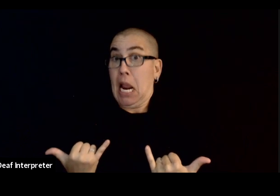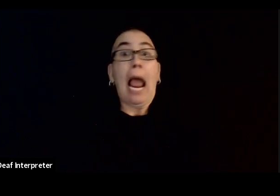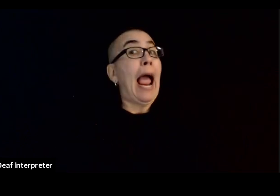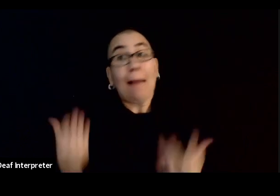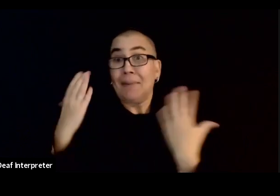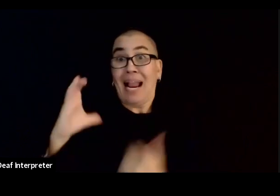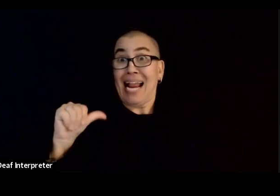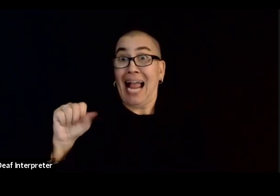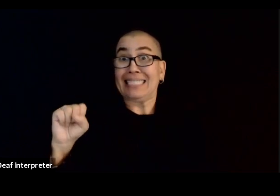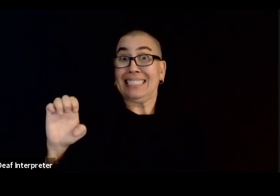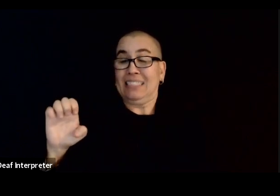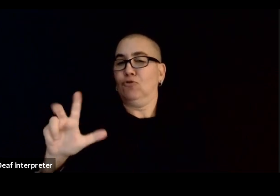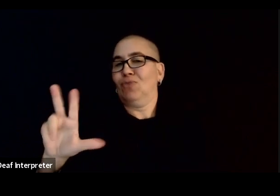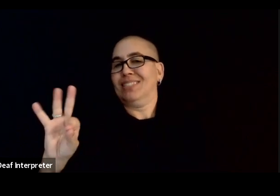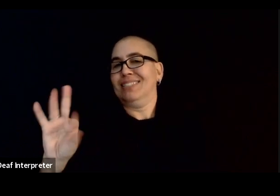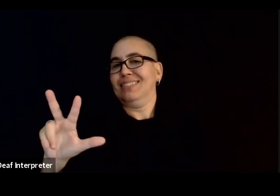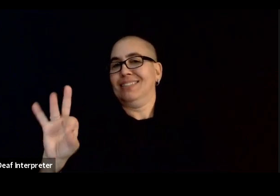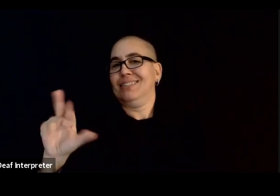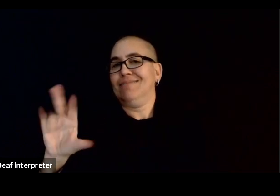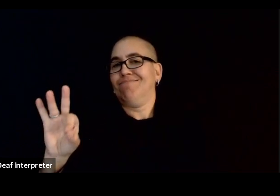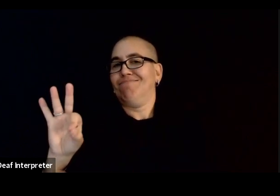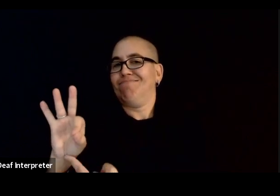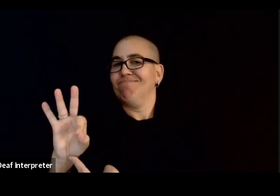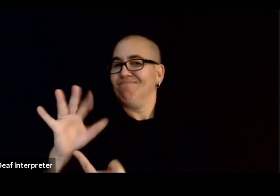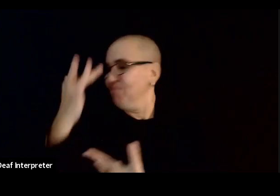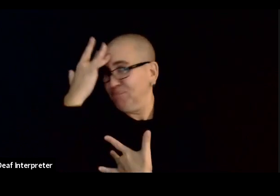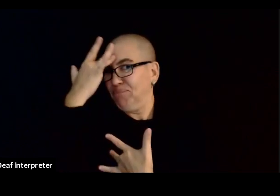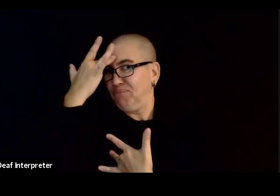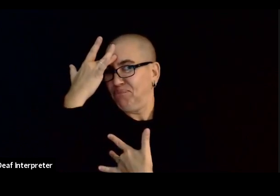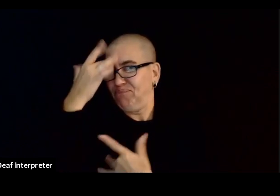event, with one person who is